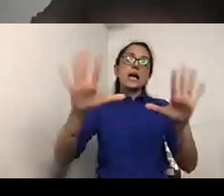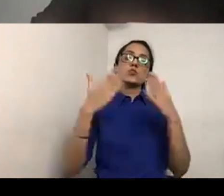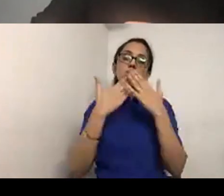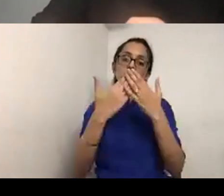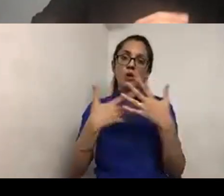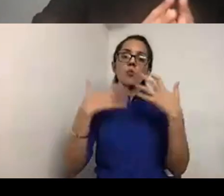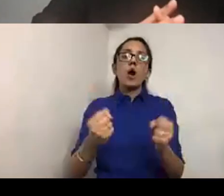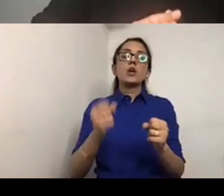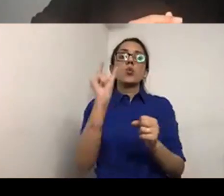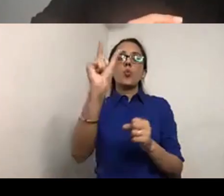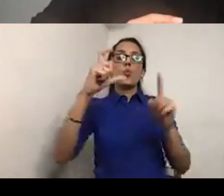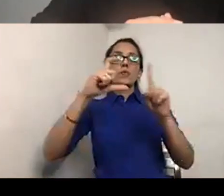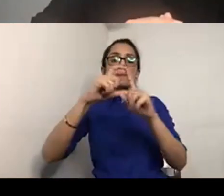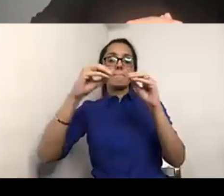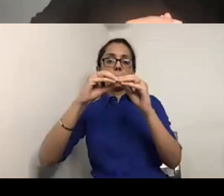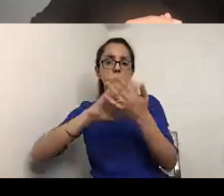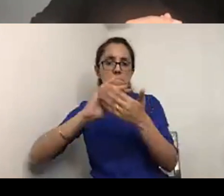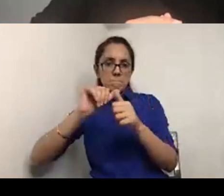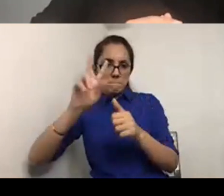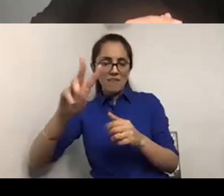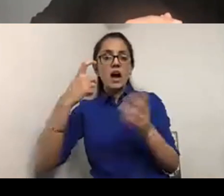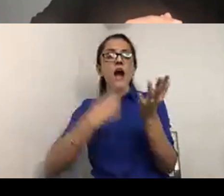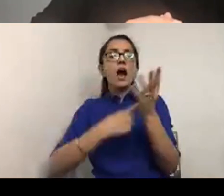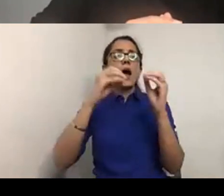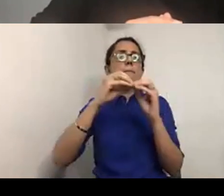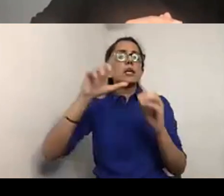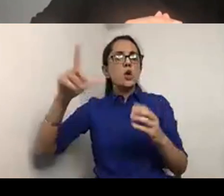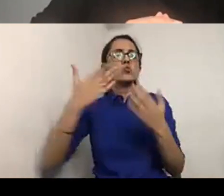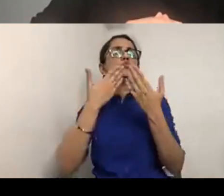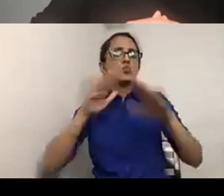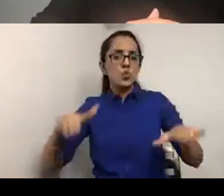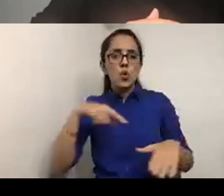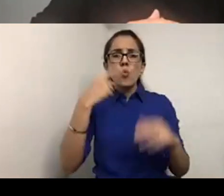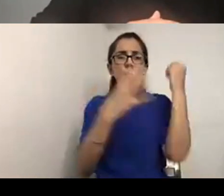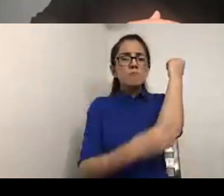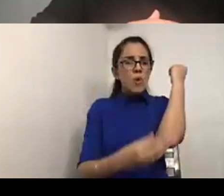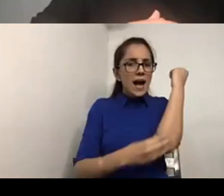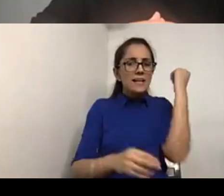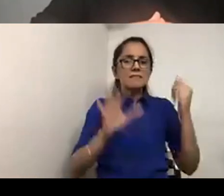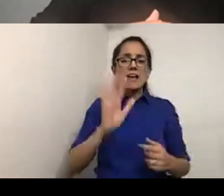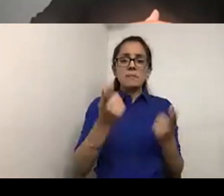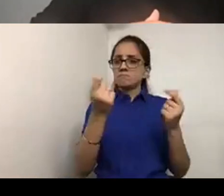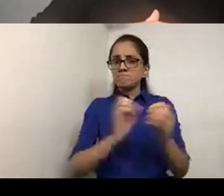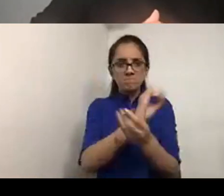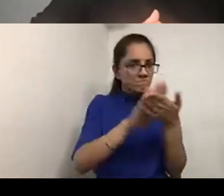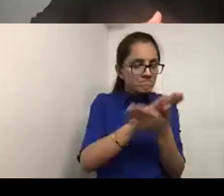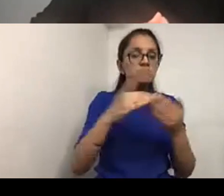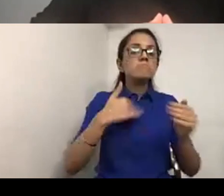Udbhav RBL schools for, students of the underprivileged part of the